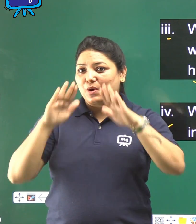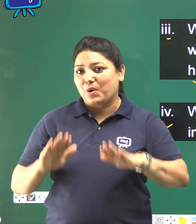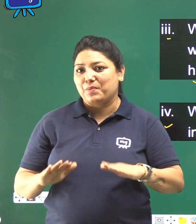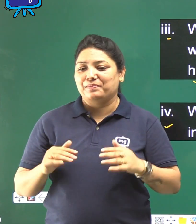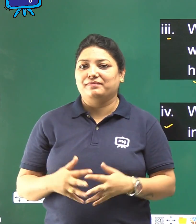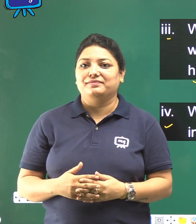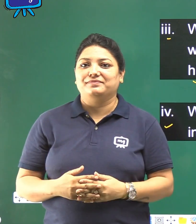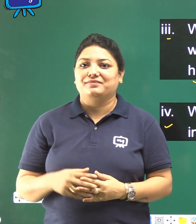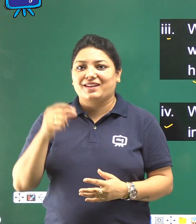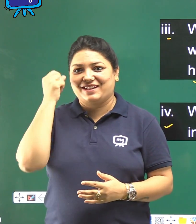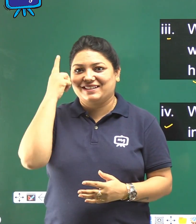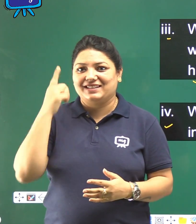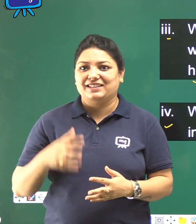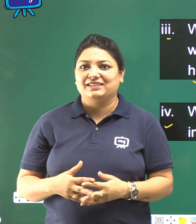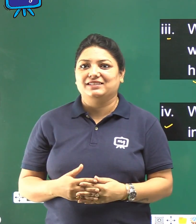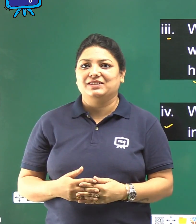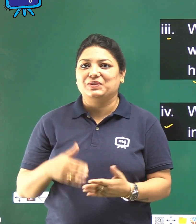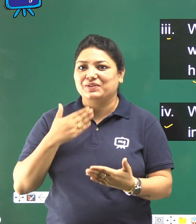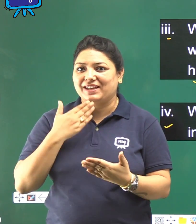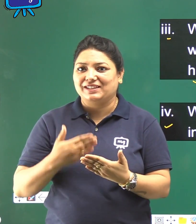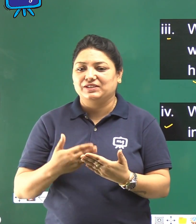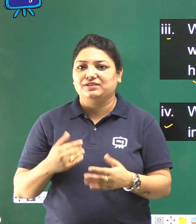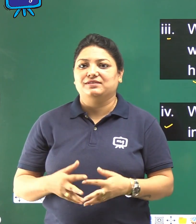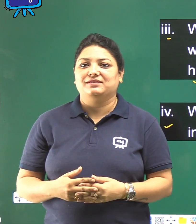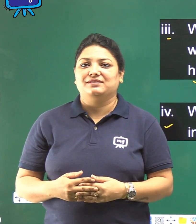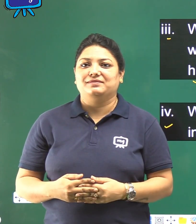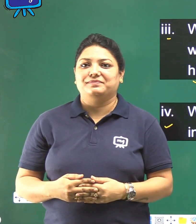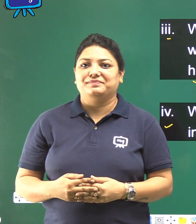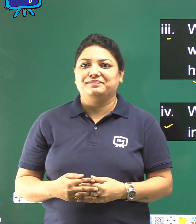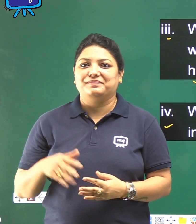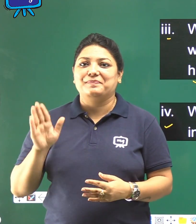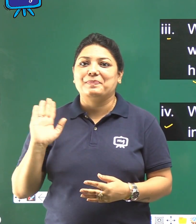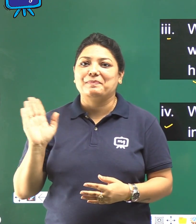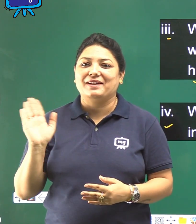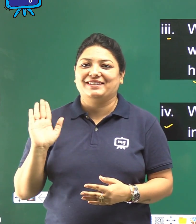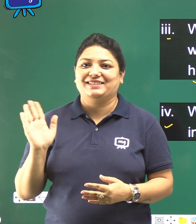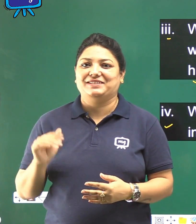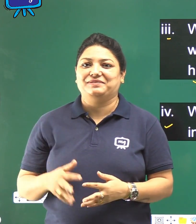Understand? Thank you. Bye.